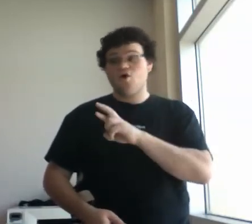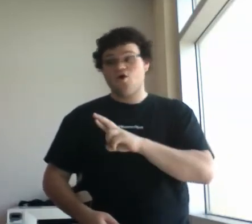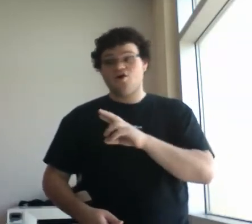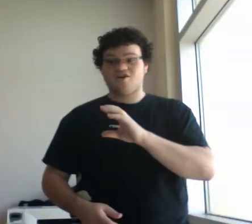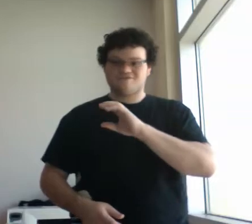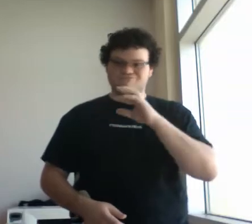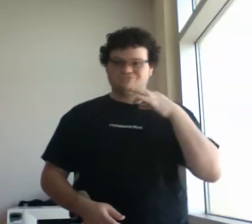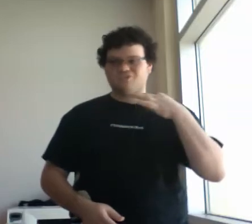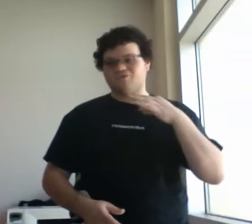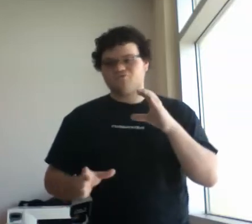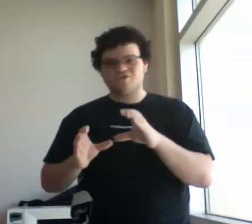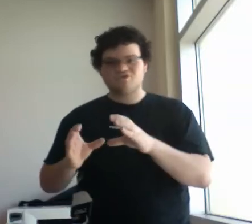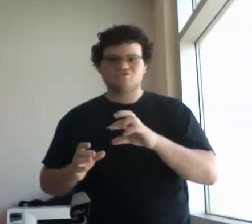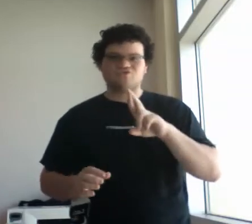credentials?